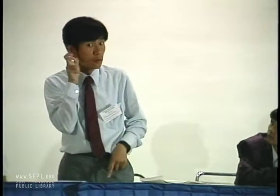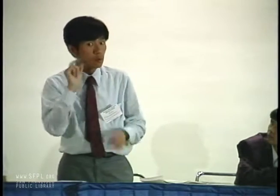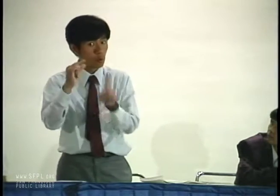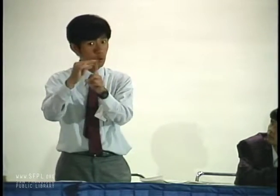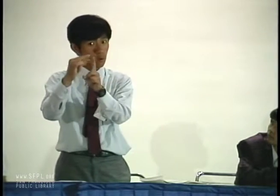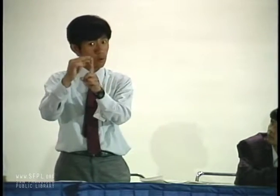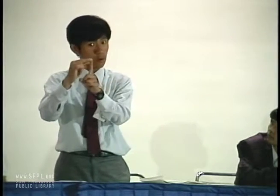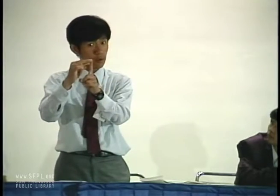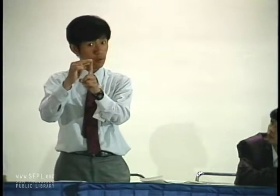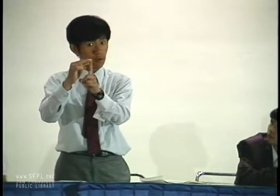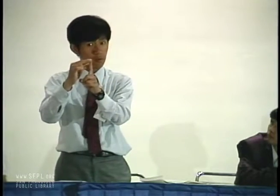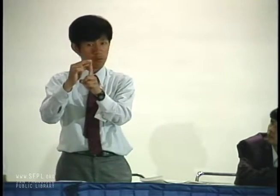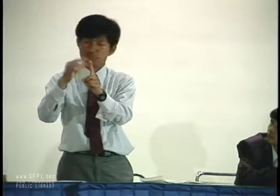but I heard about it.